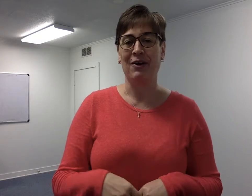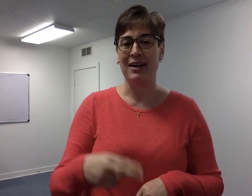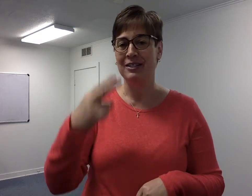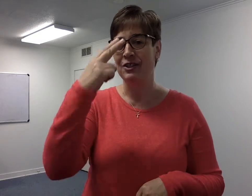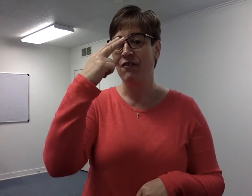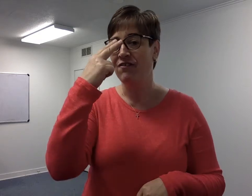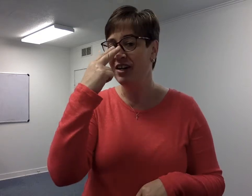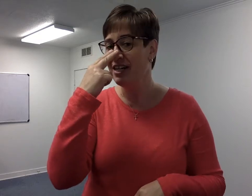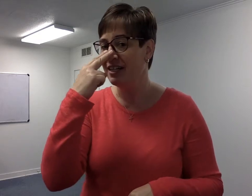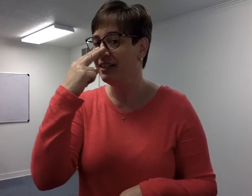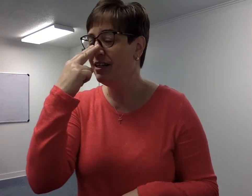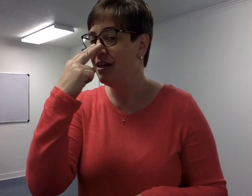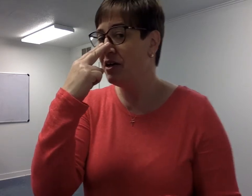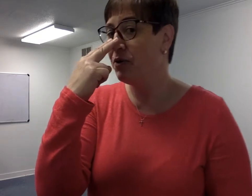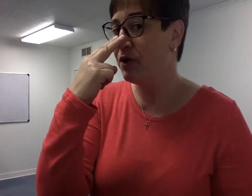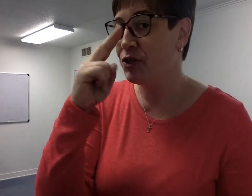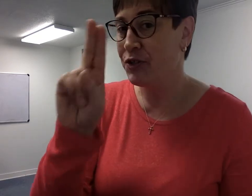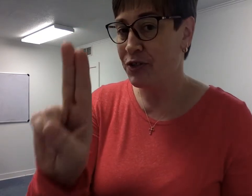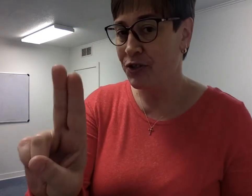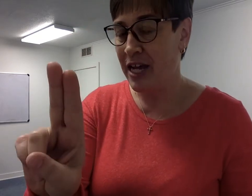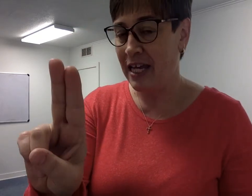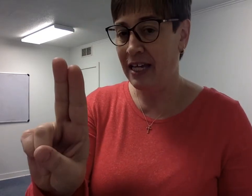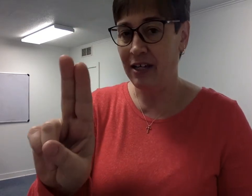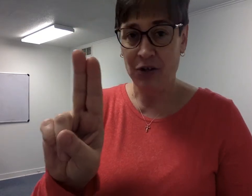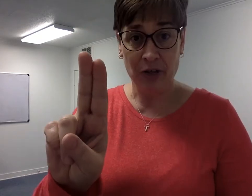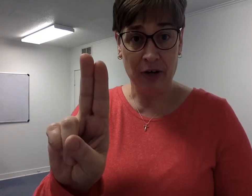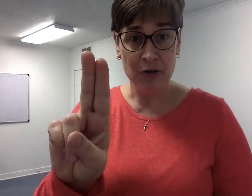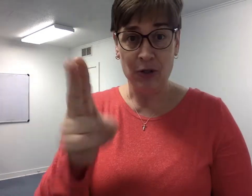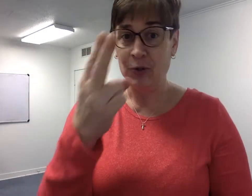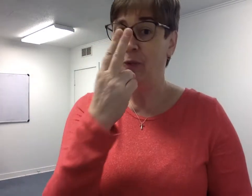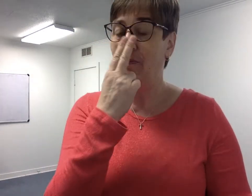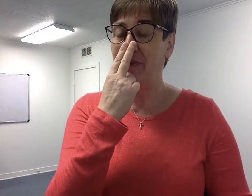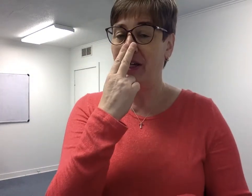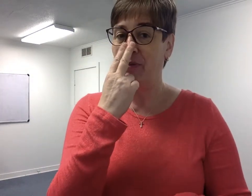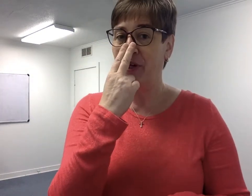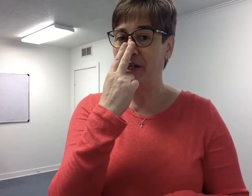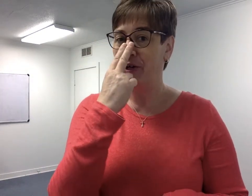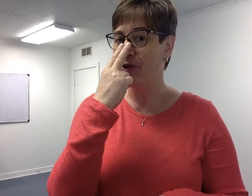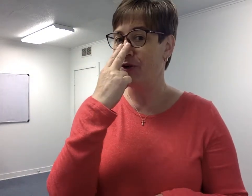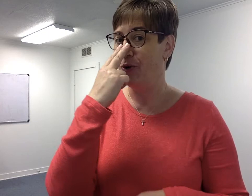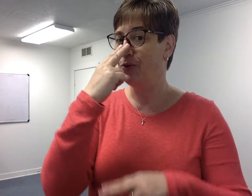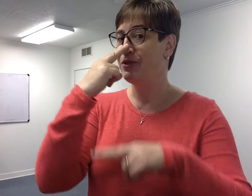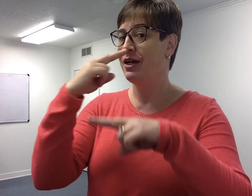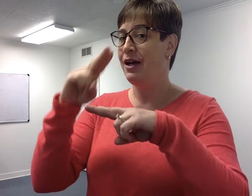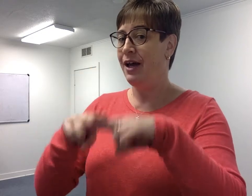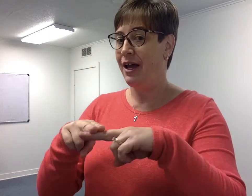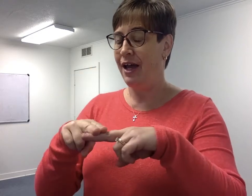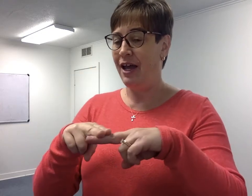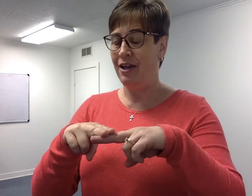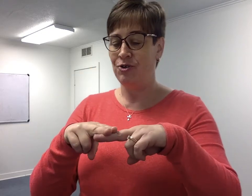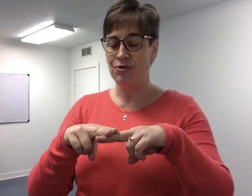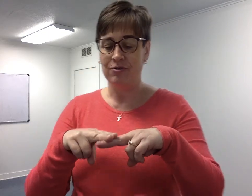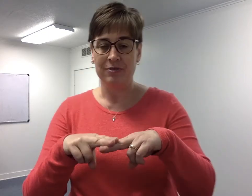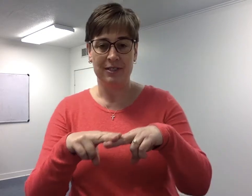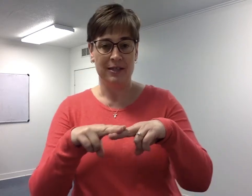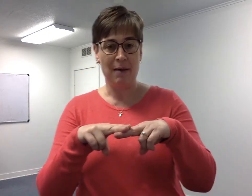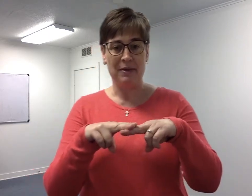right, so fun, what you're doing is you're taking your letter U and you're putting it on your nose and you're stopping